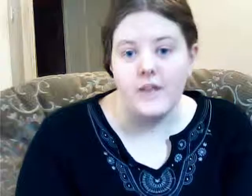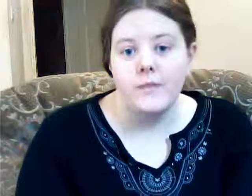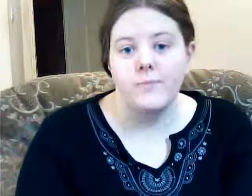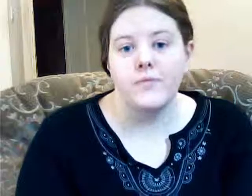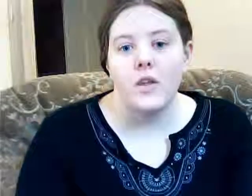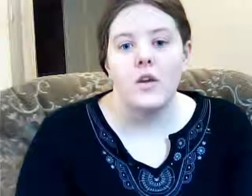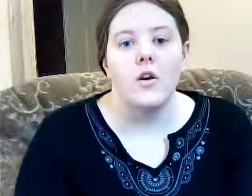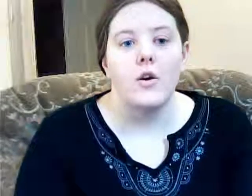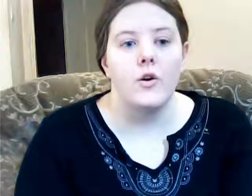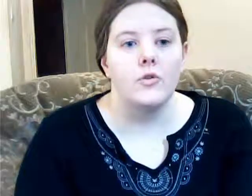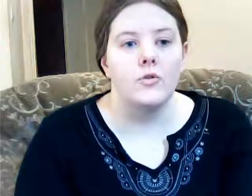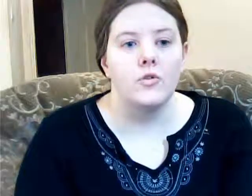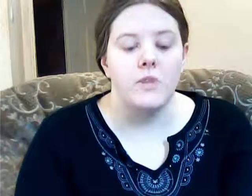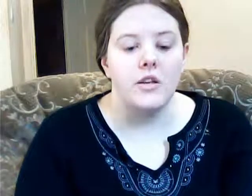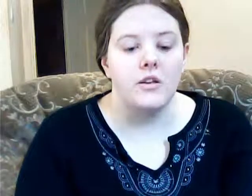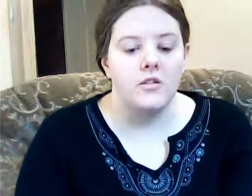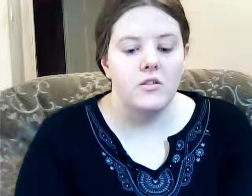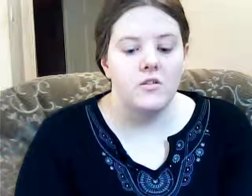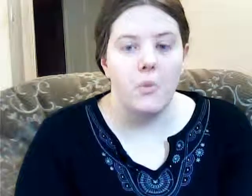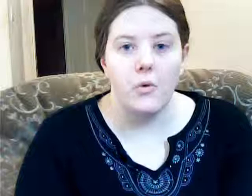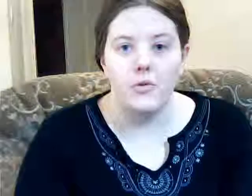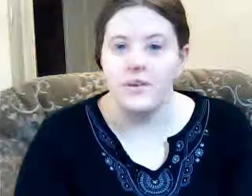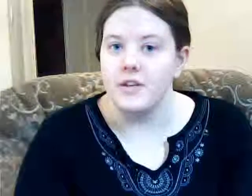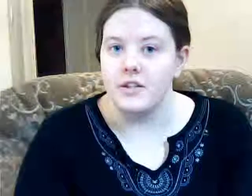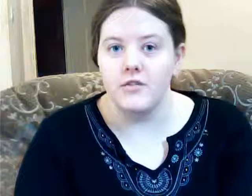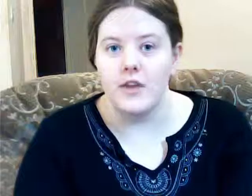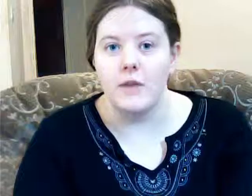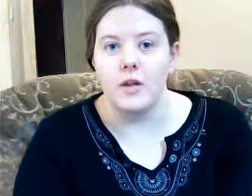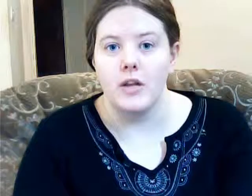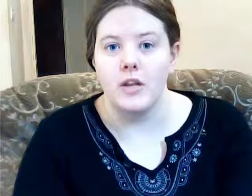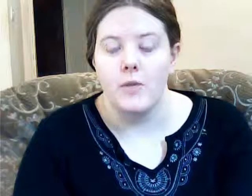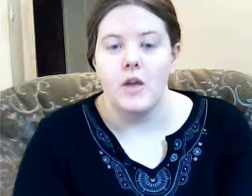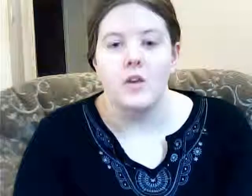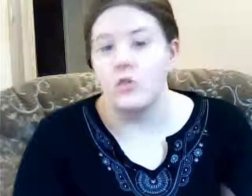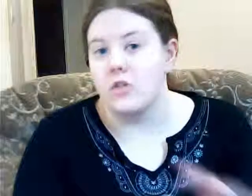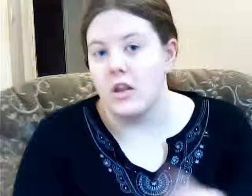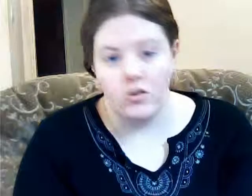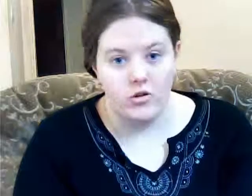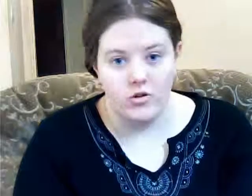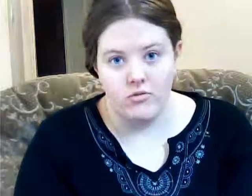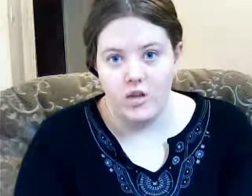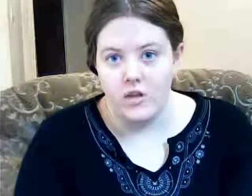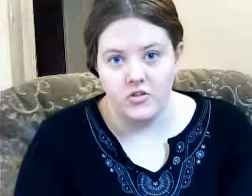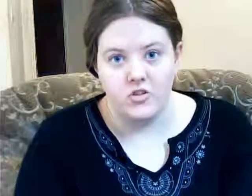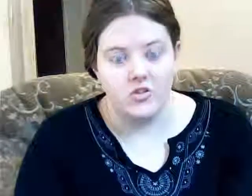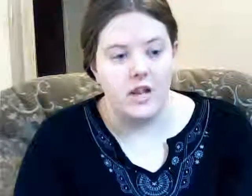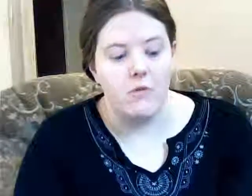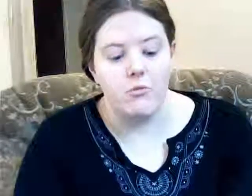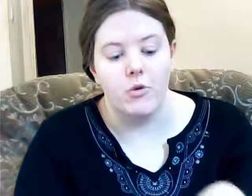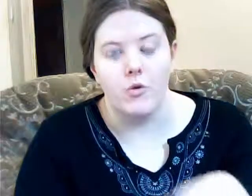who's been born into the family ignore the others that say he was born of a